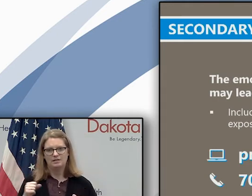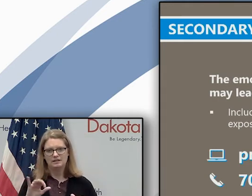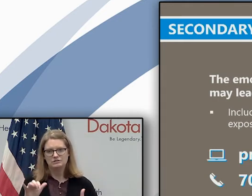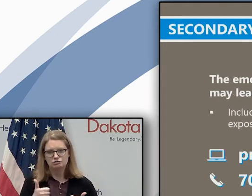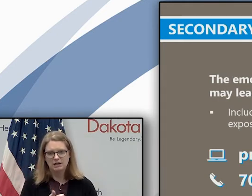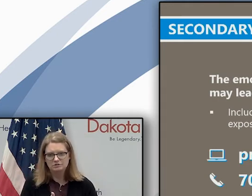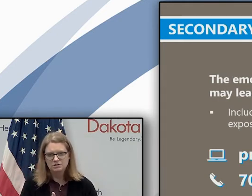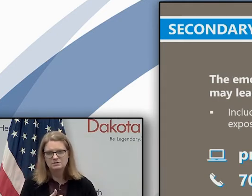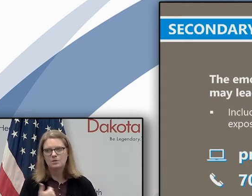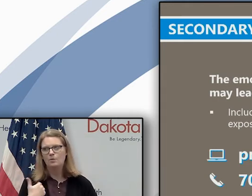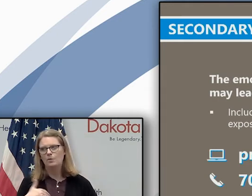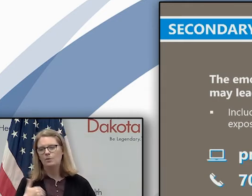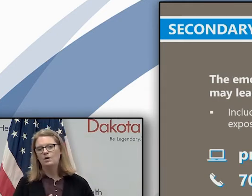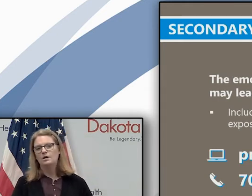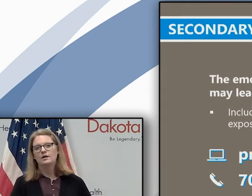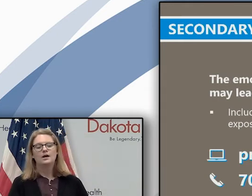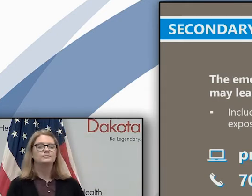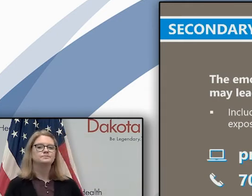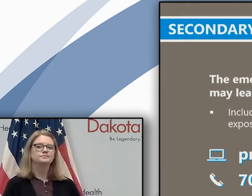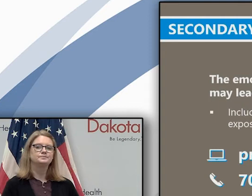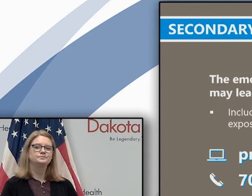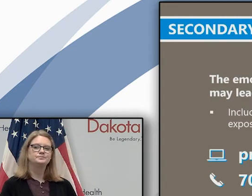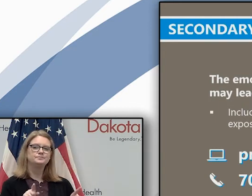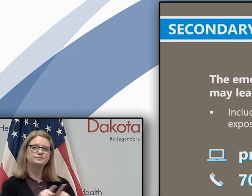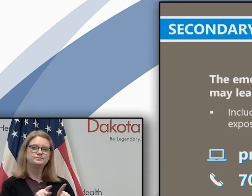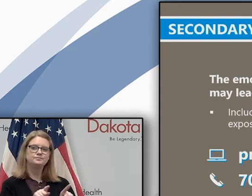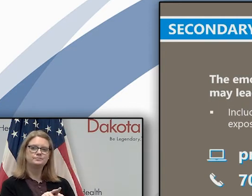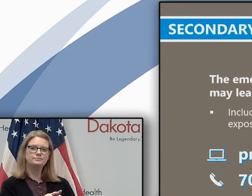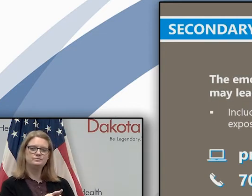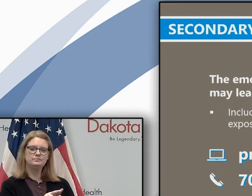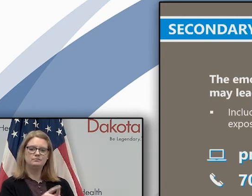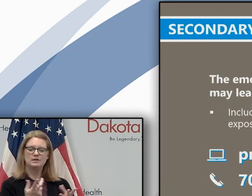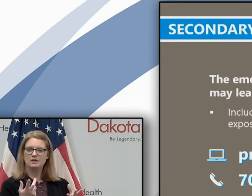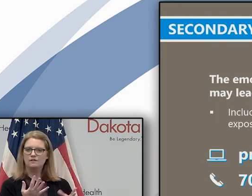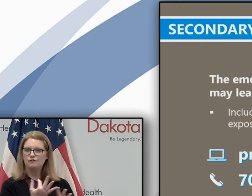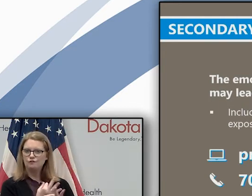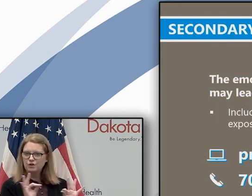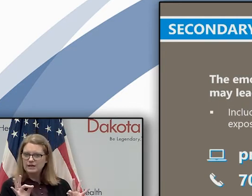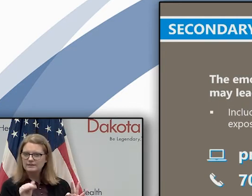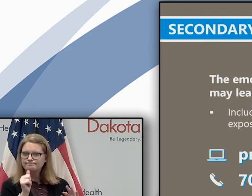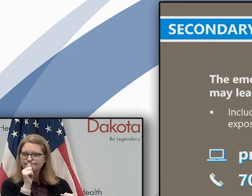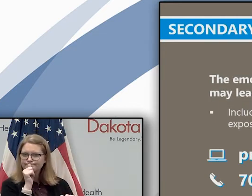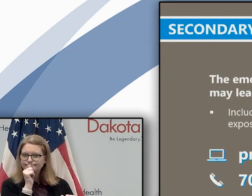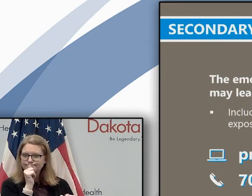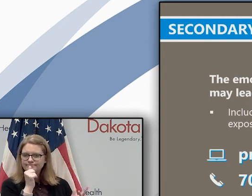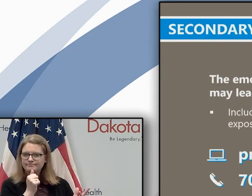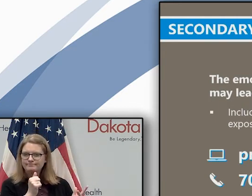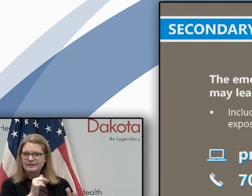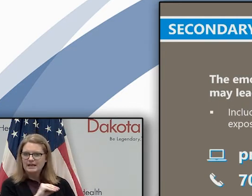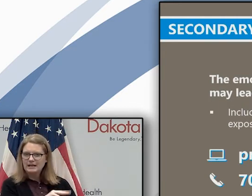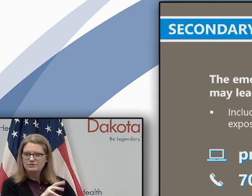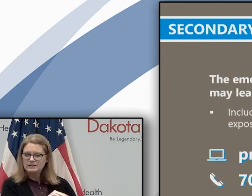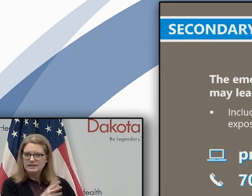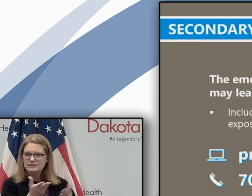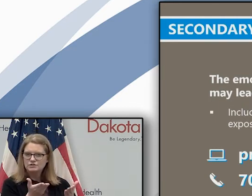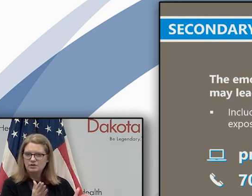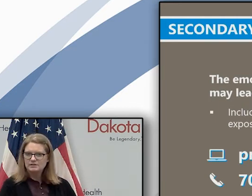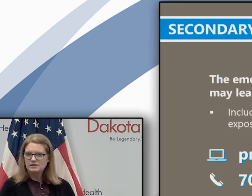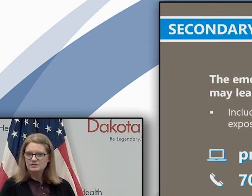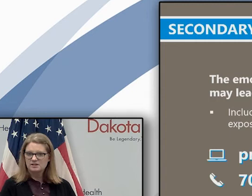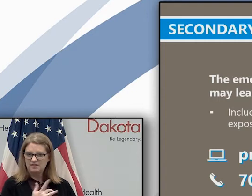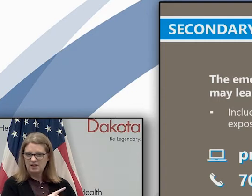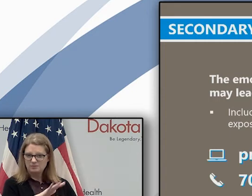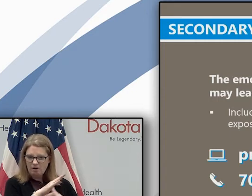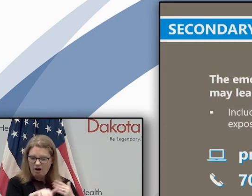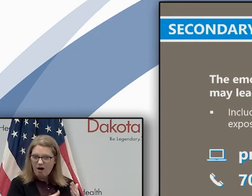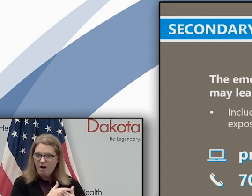extended emergency. Also, free confidential crisis counseling services are available to all North